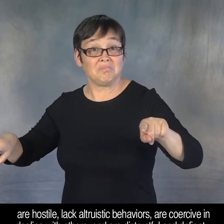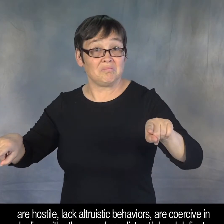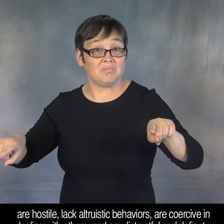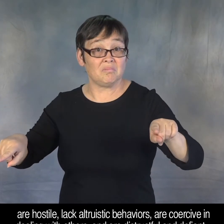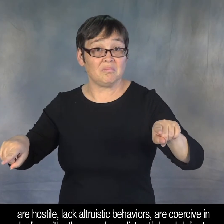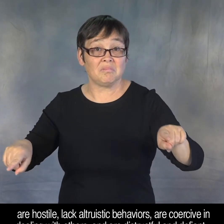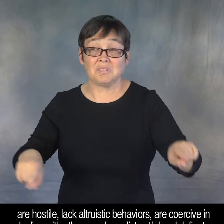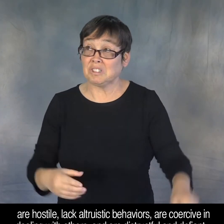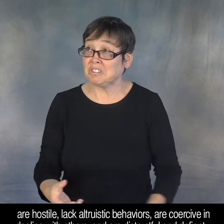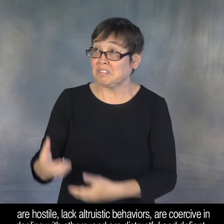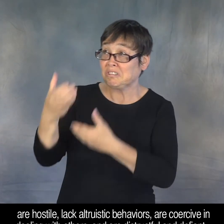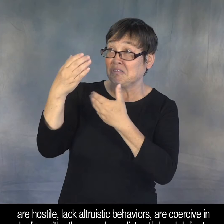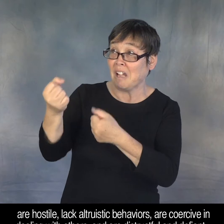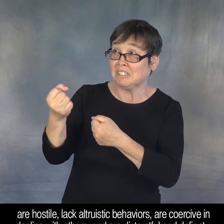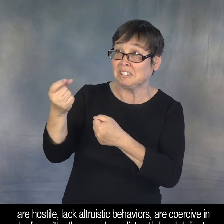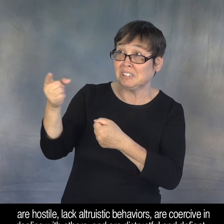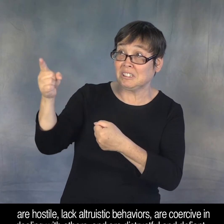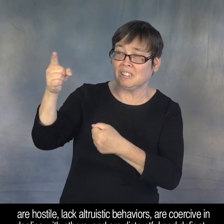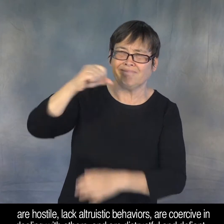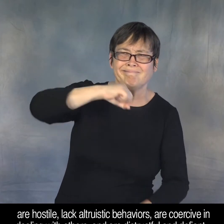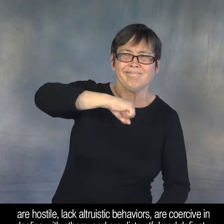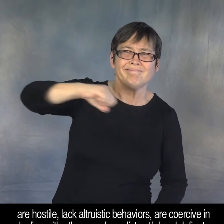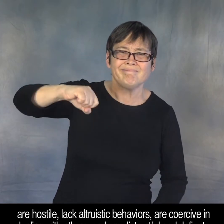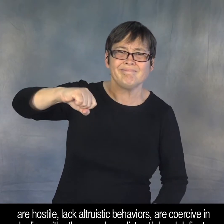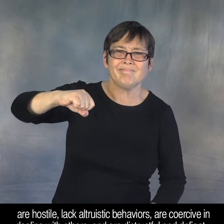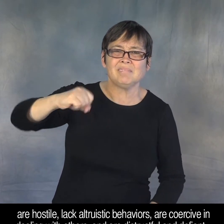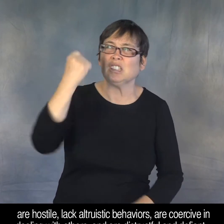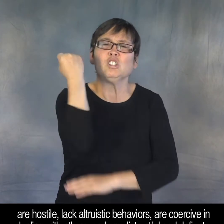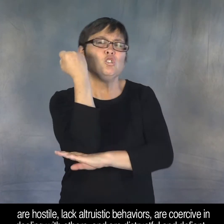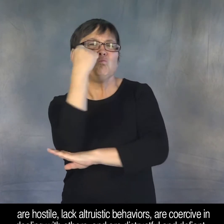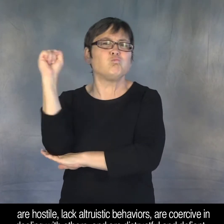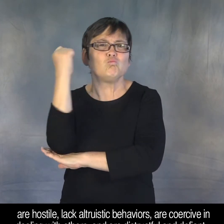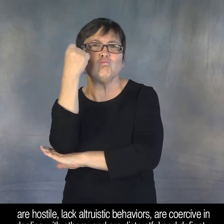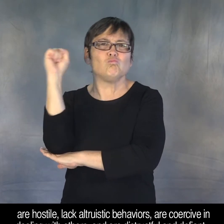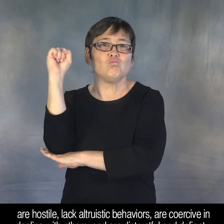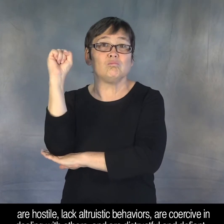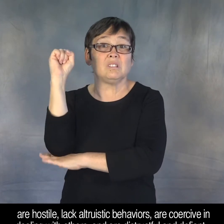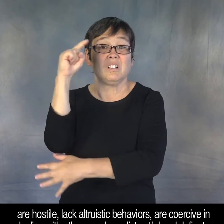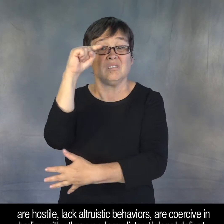are coercive in dealing with others, and are distrustful and defiant.